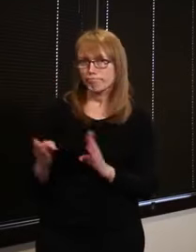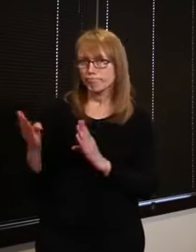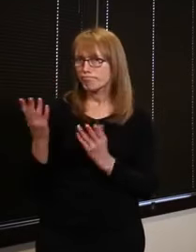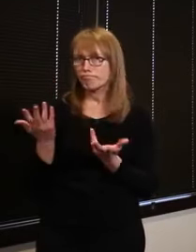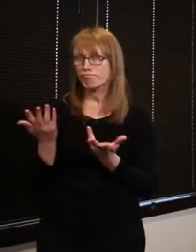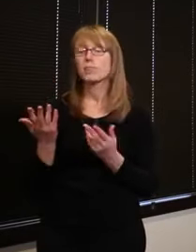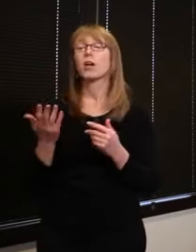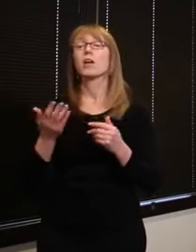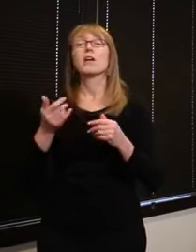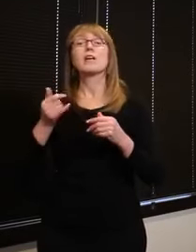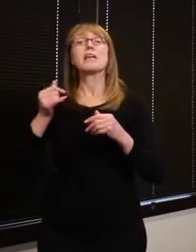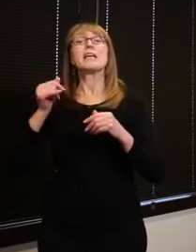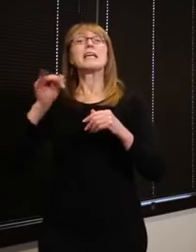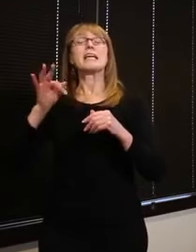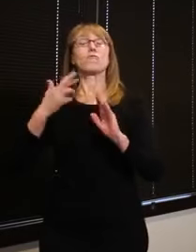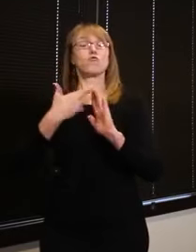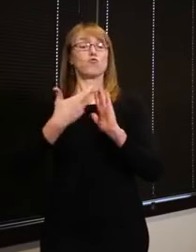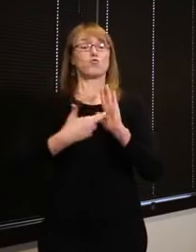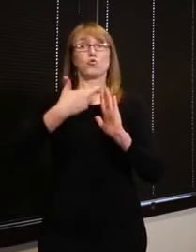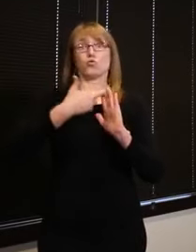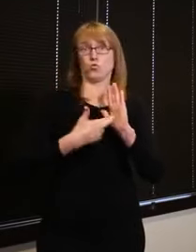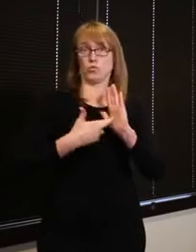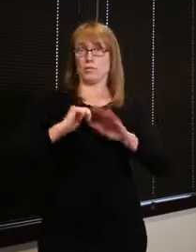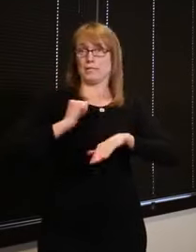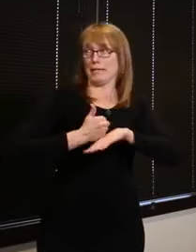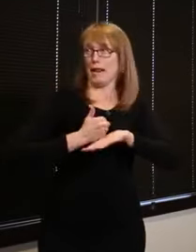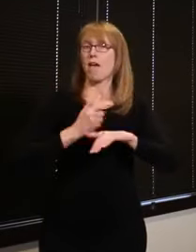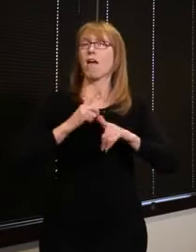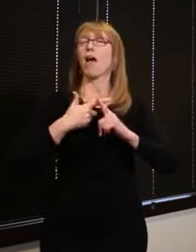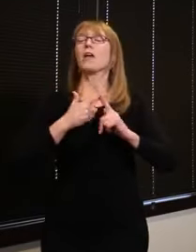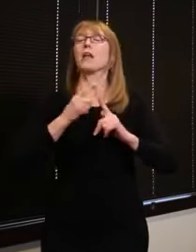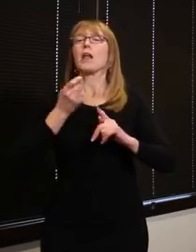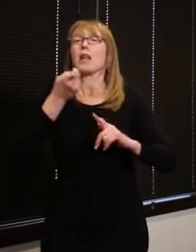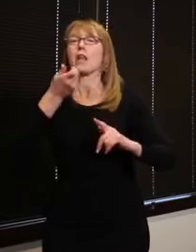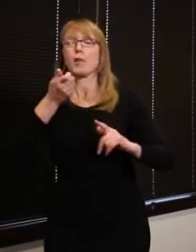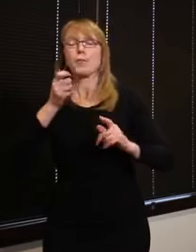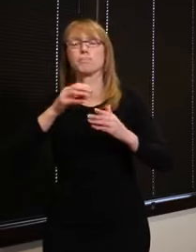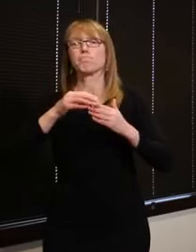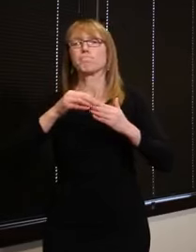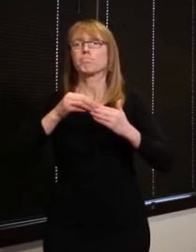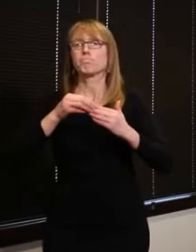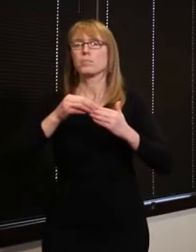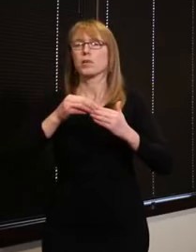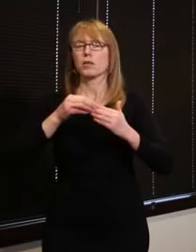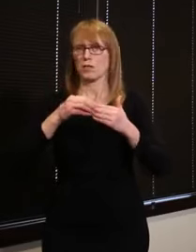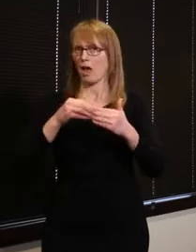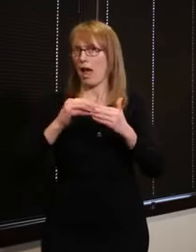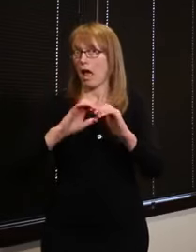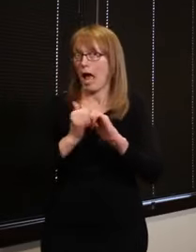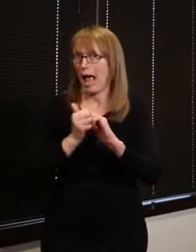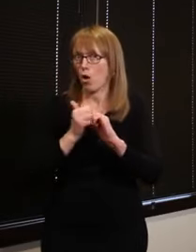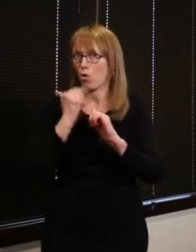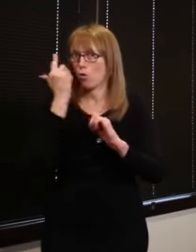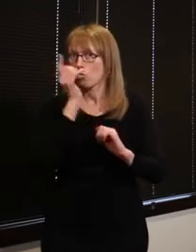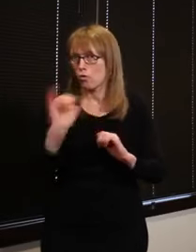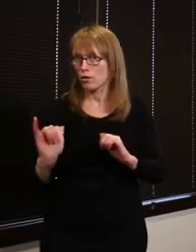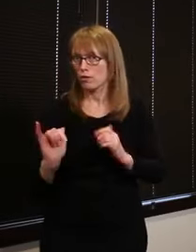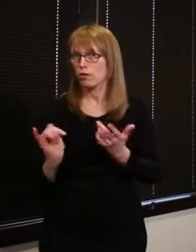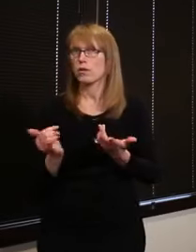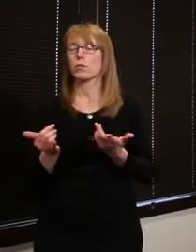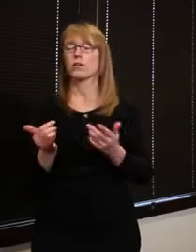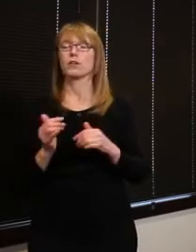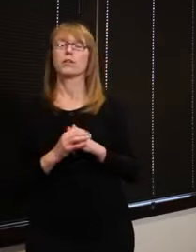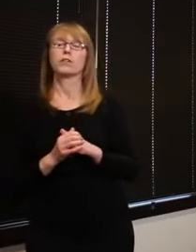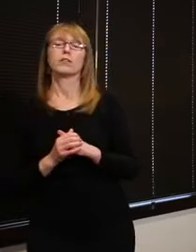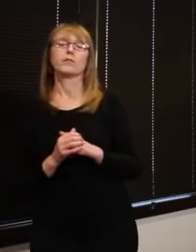that needs a couple of things to happen. First, we have to really build a robust testing and tracing strategy. And so what